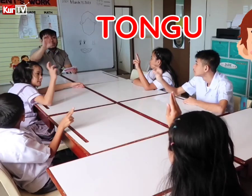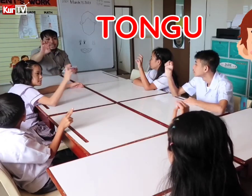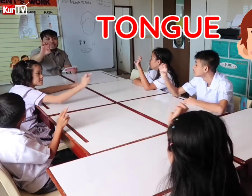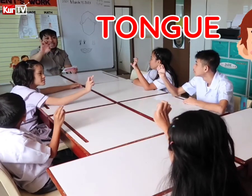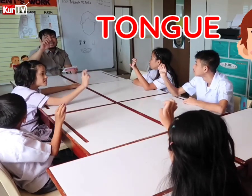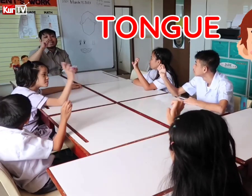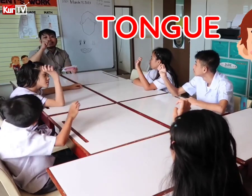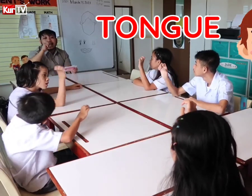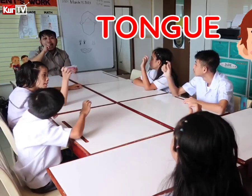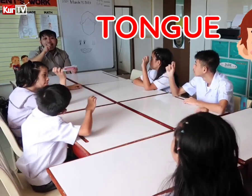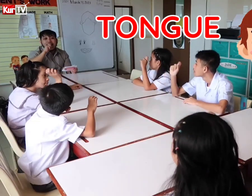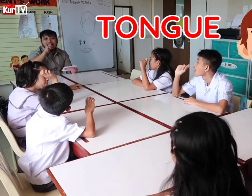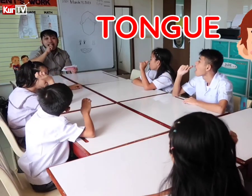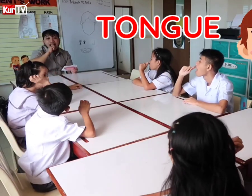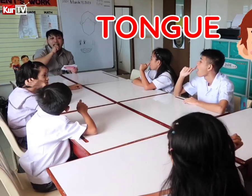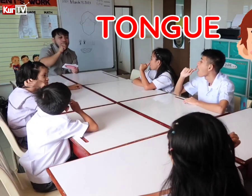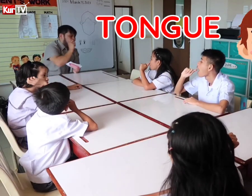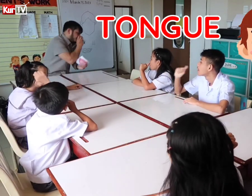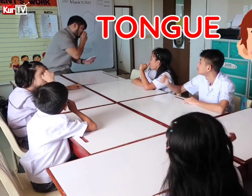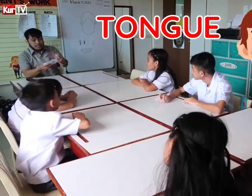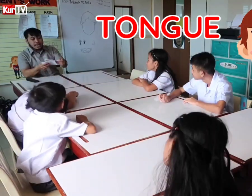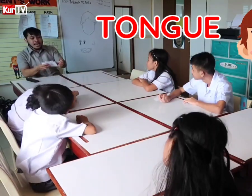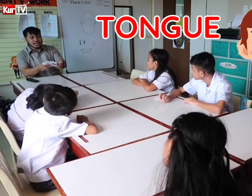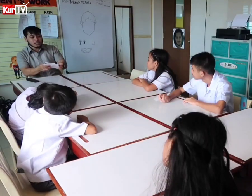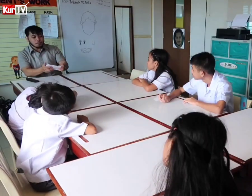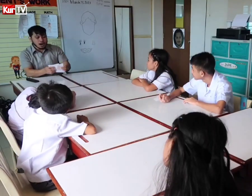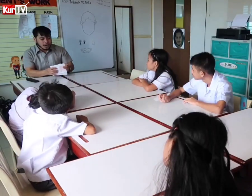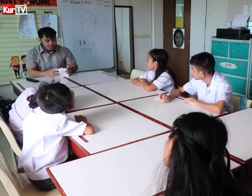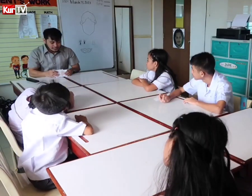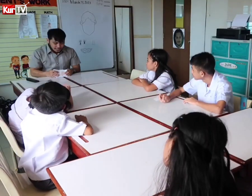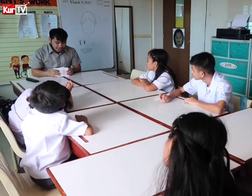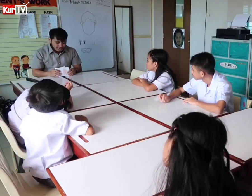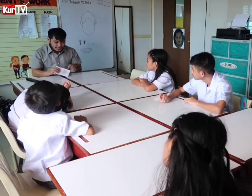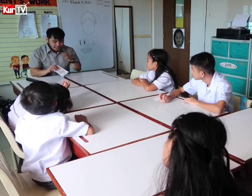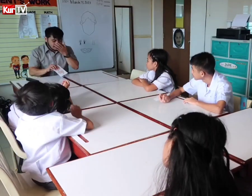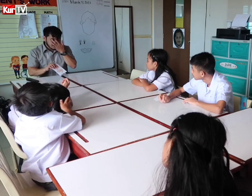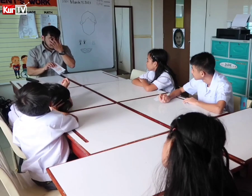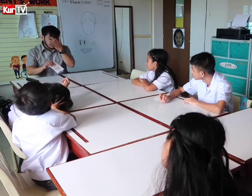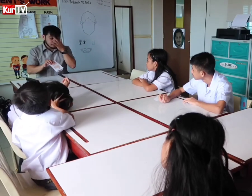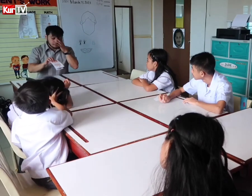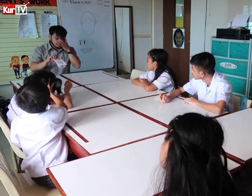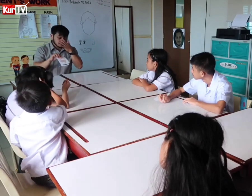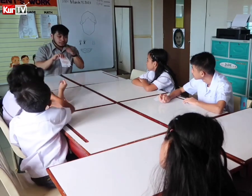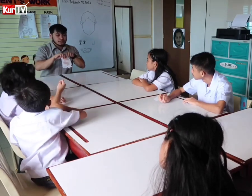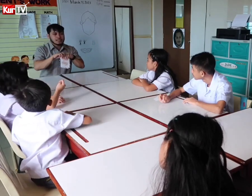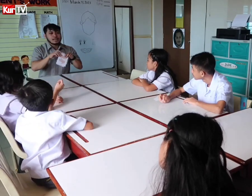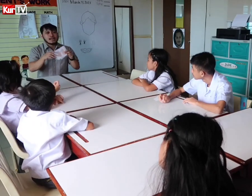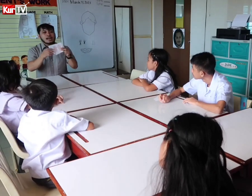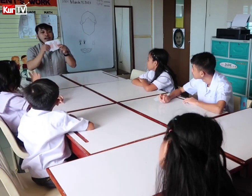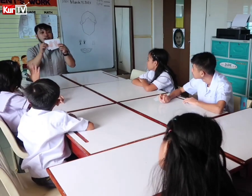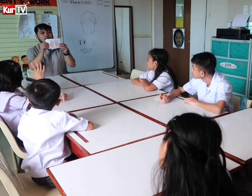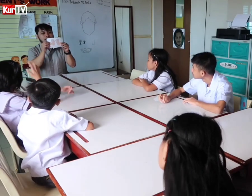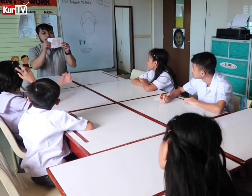E. Tan. Next part is? Okay.